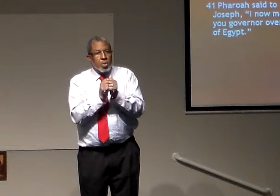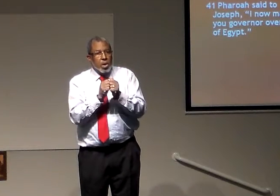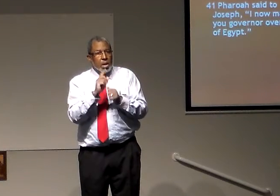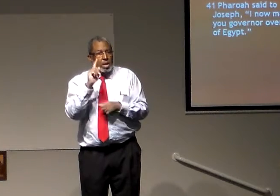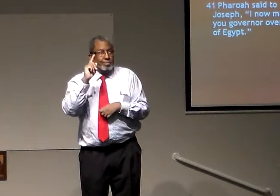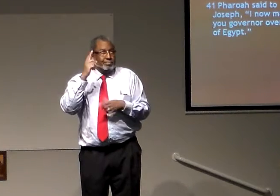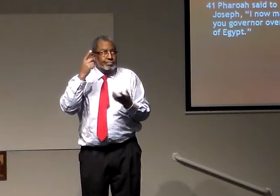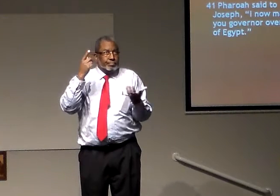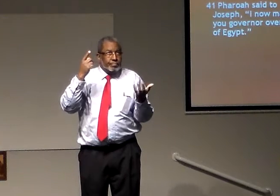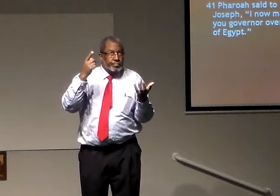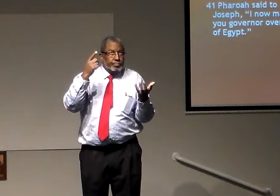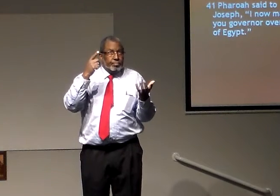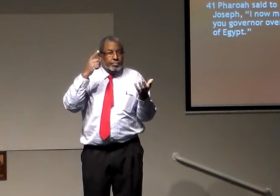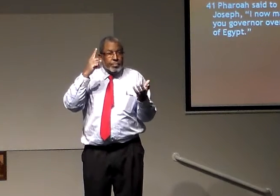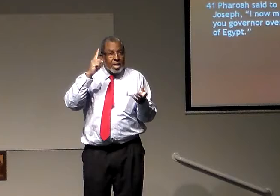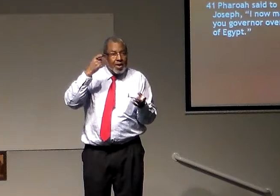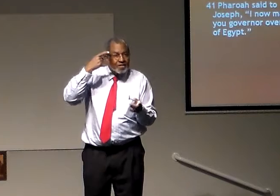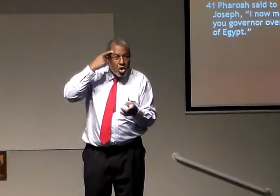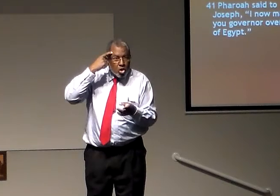got along with the